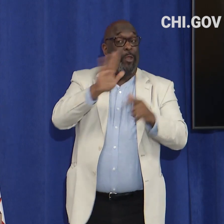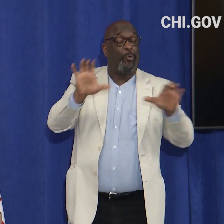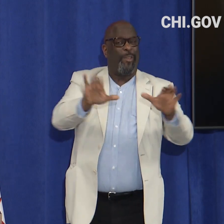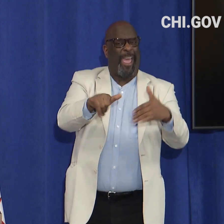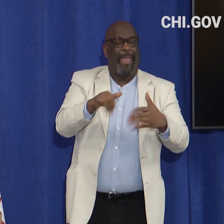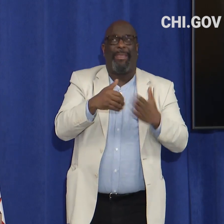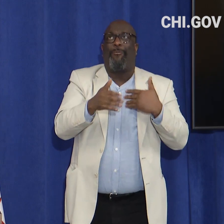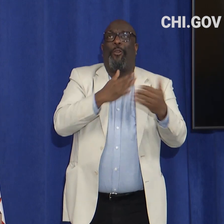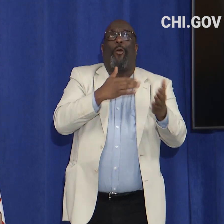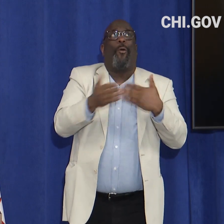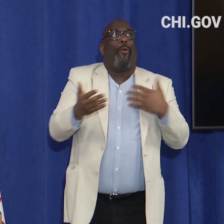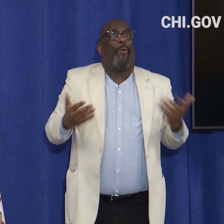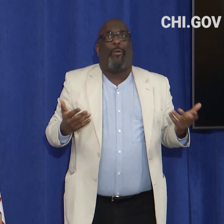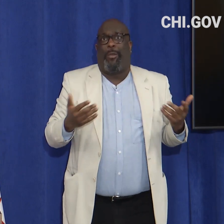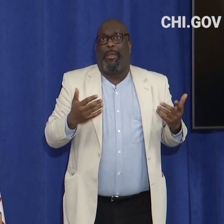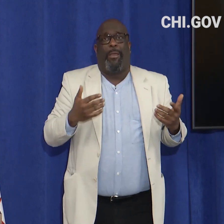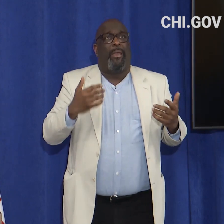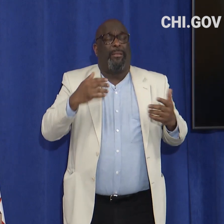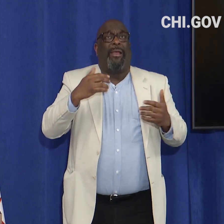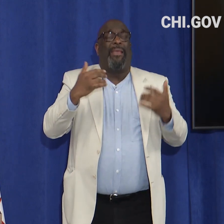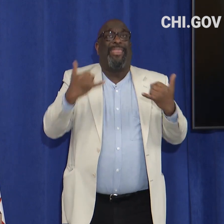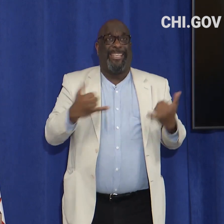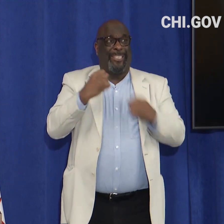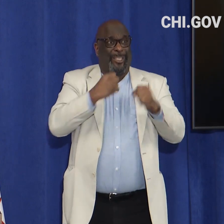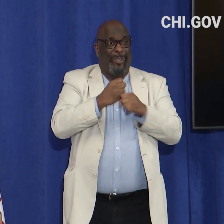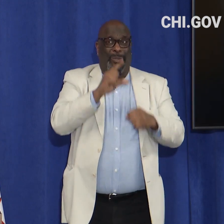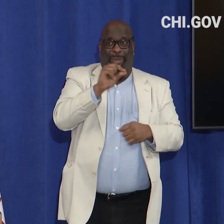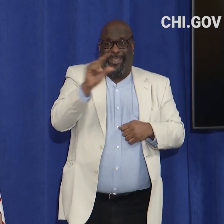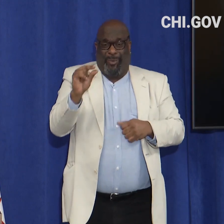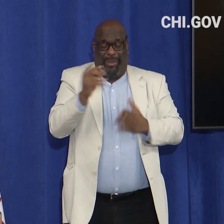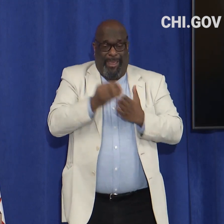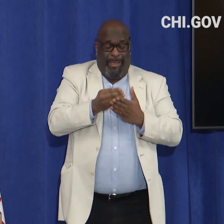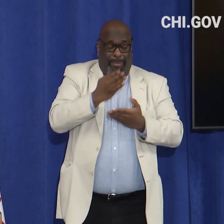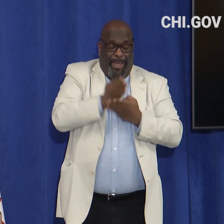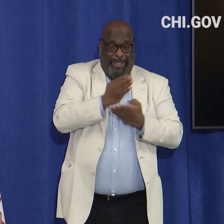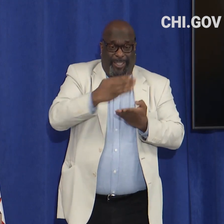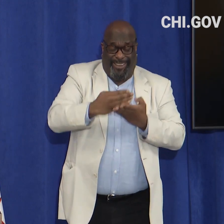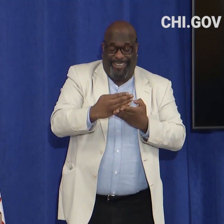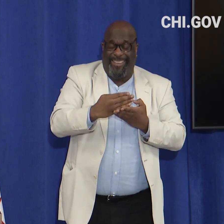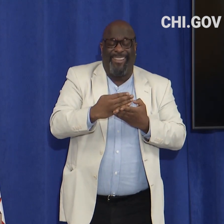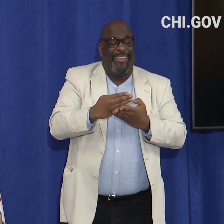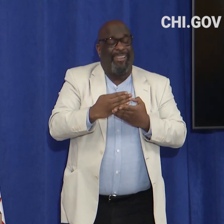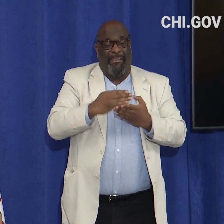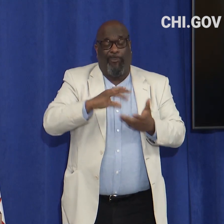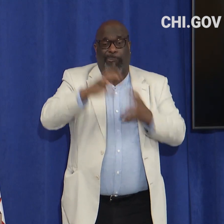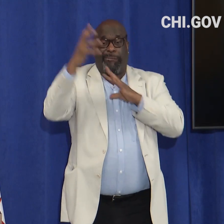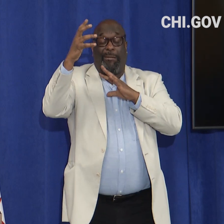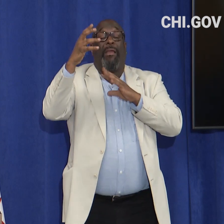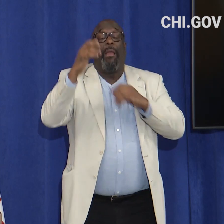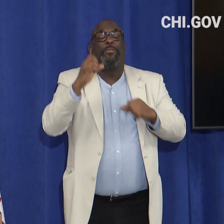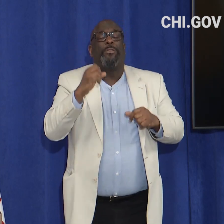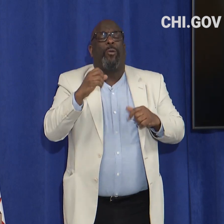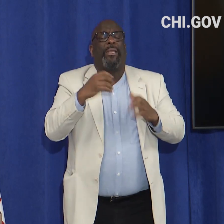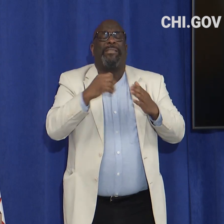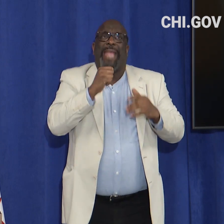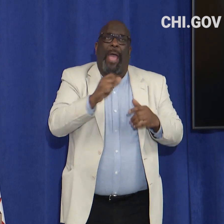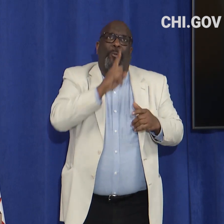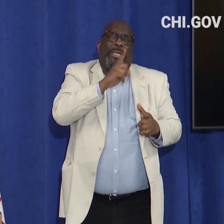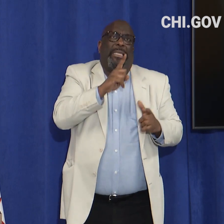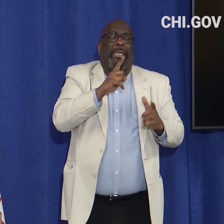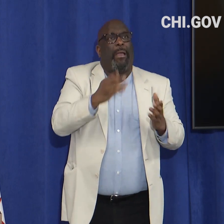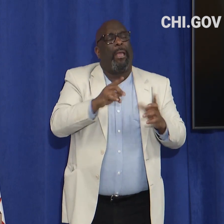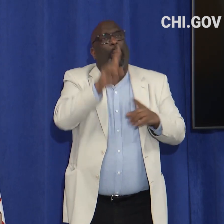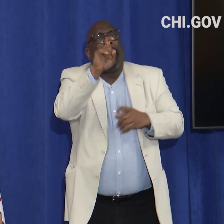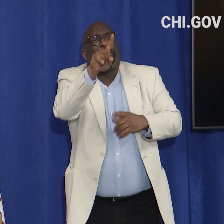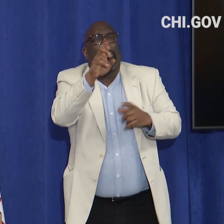the face of this 2020 budget. So it's not, for me, it's not an either-or proposition. We absolutely have